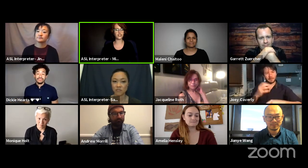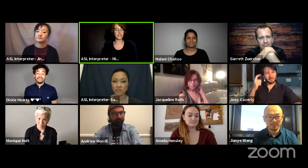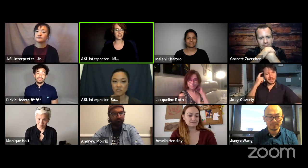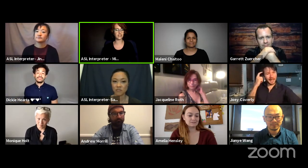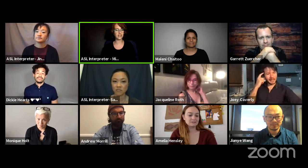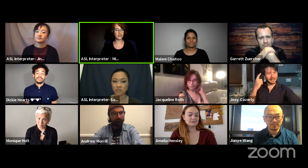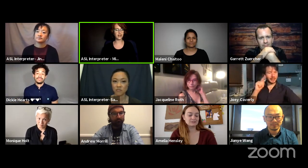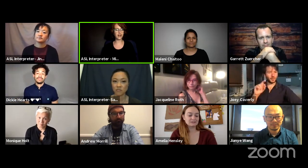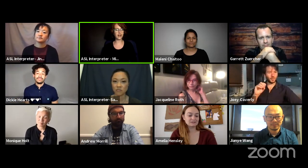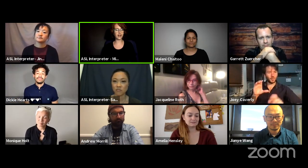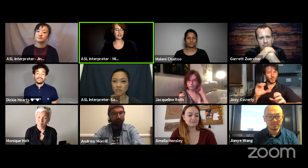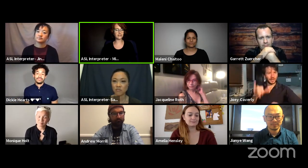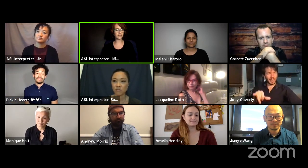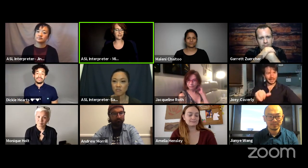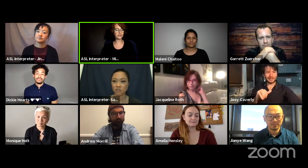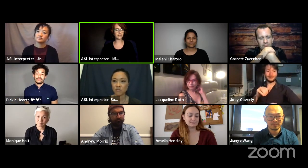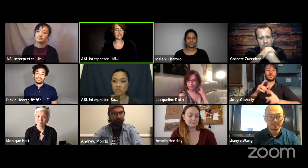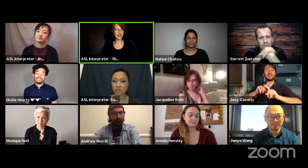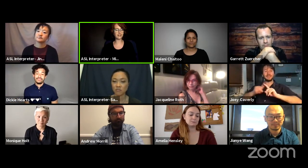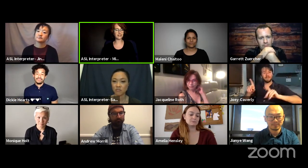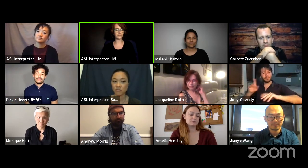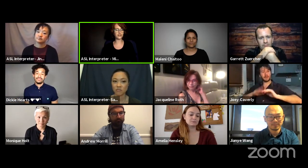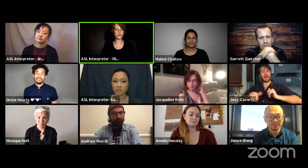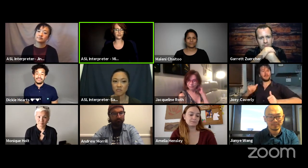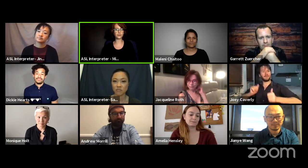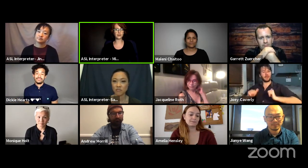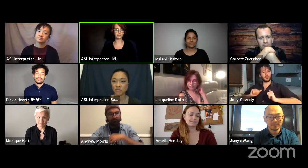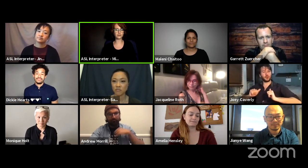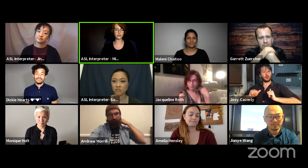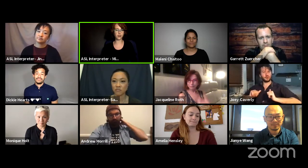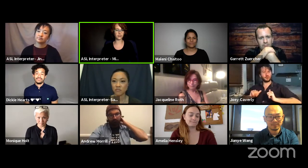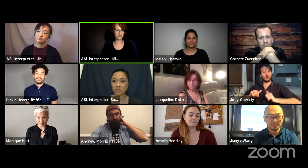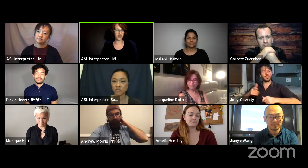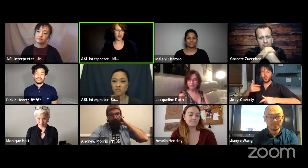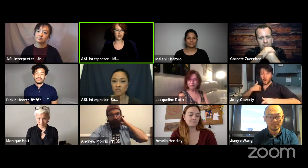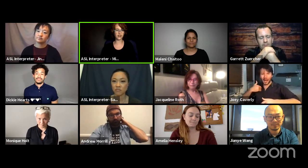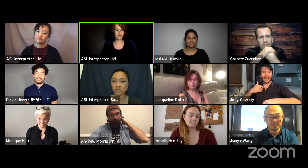energy and a different kind of mentality to be able to accomplish that.